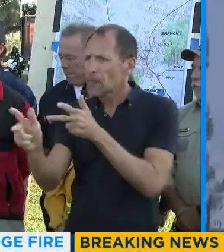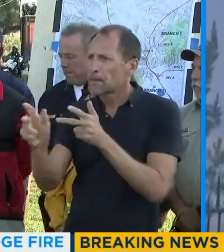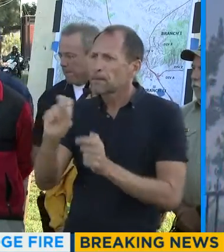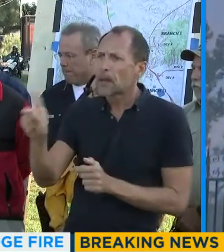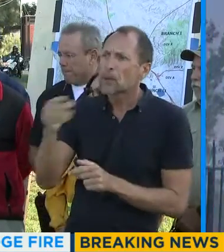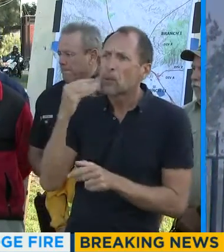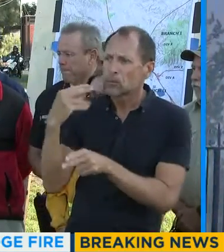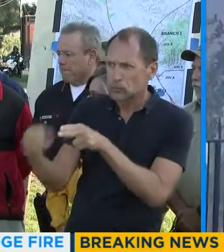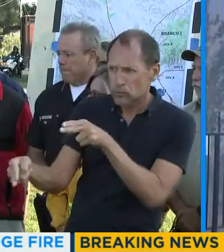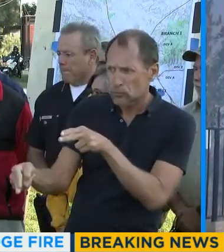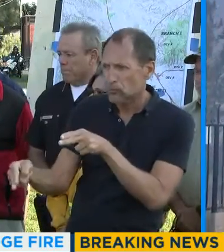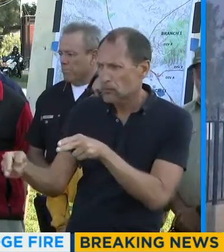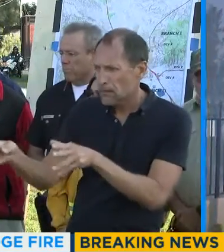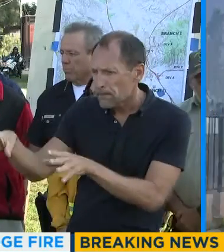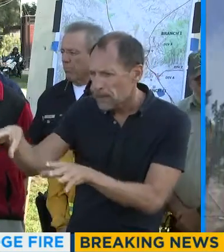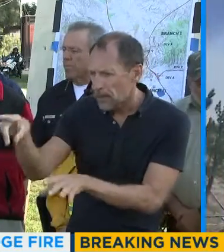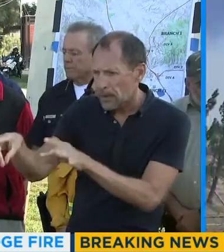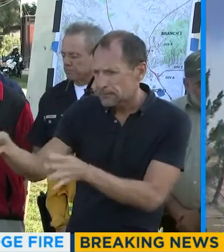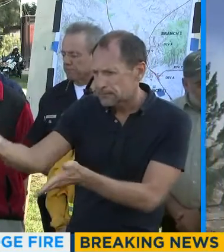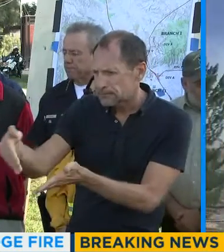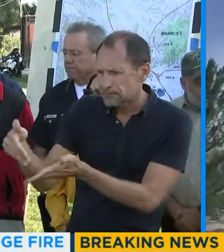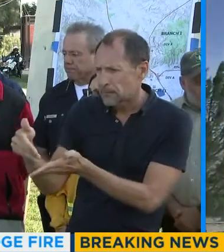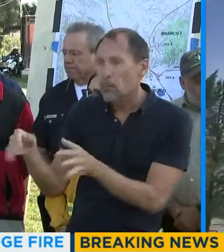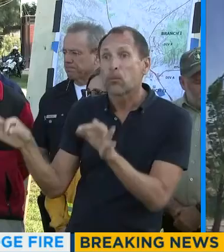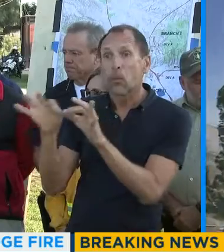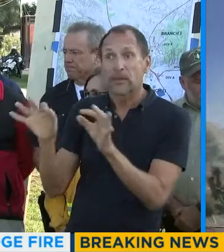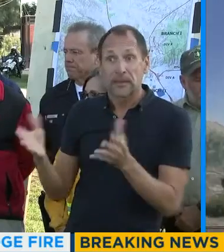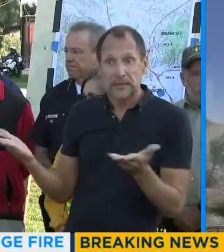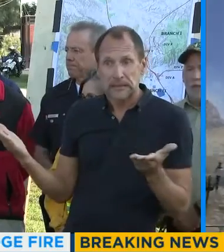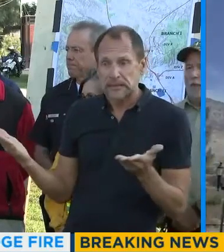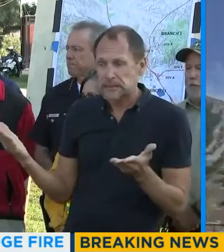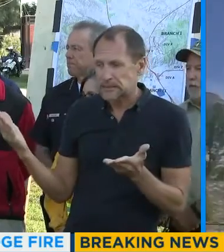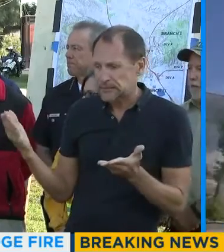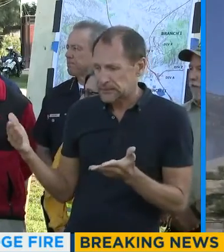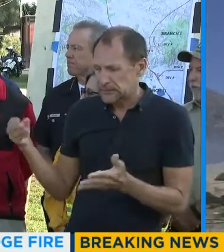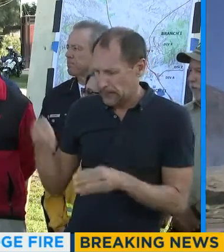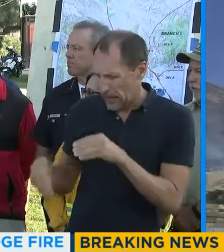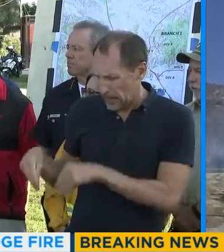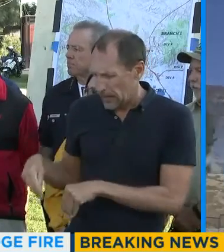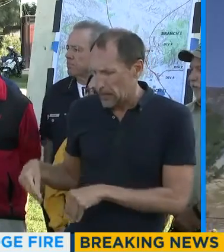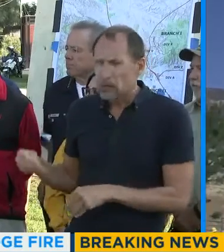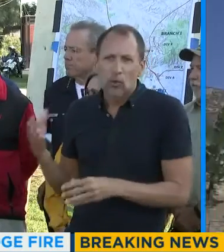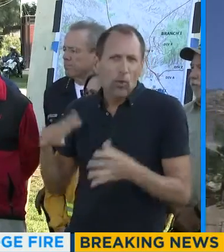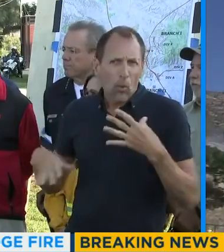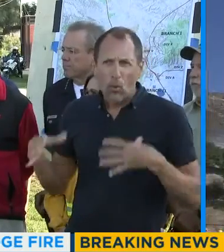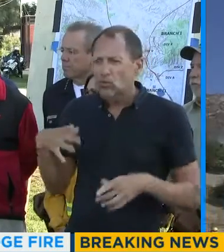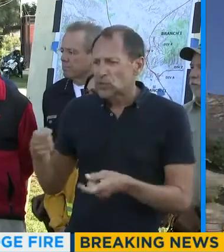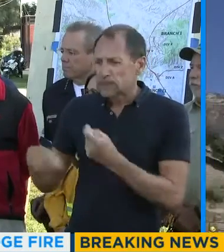your house, again, to bring those necessary items that you may have forgotten or a change of clothes.